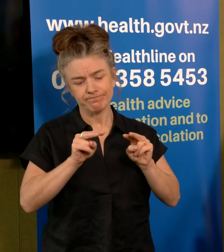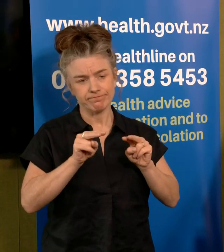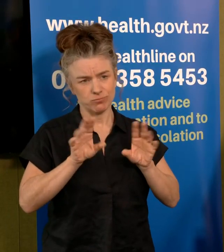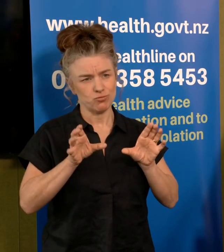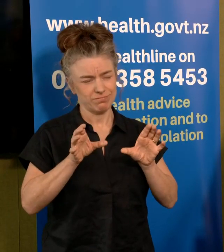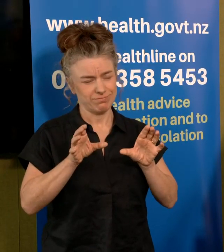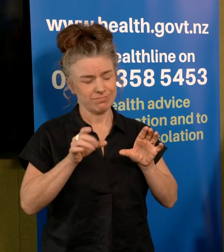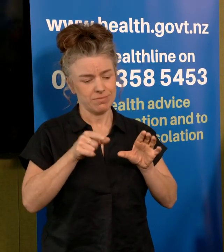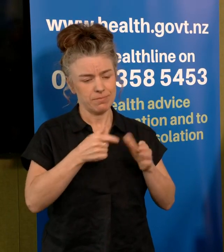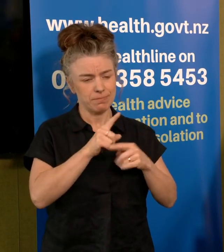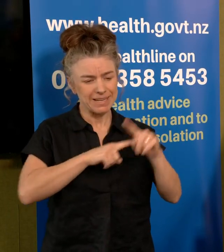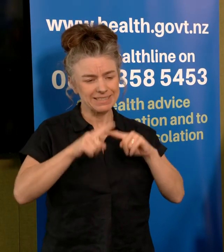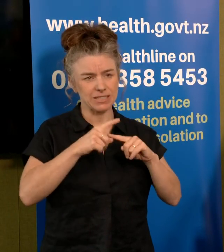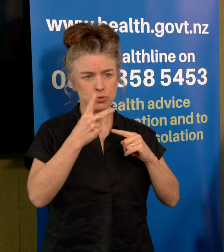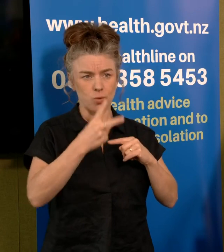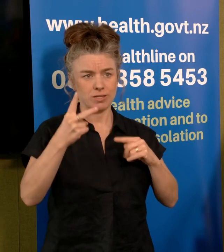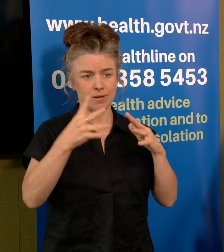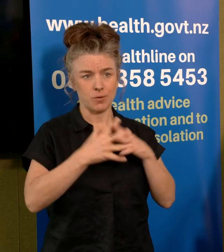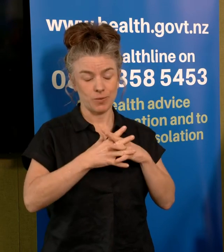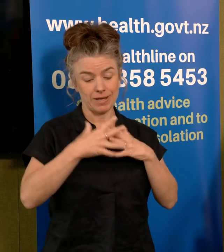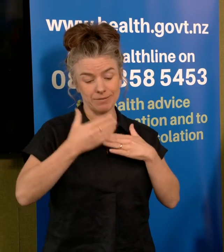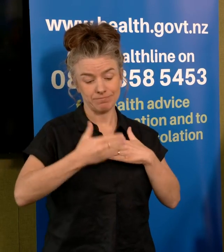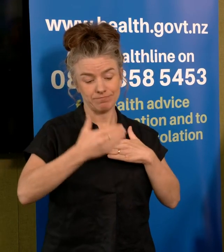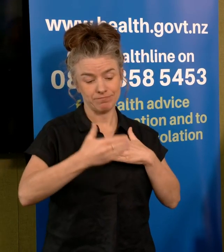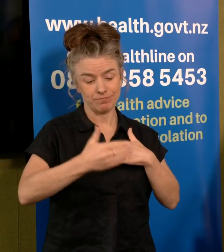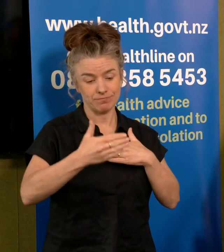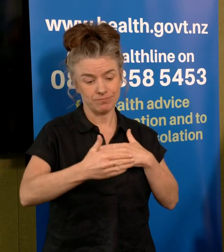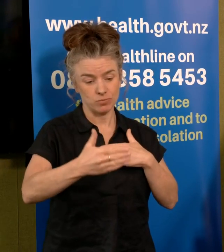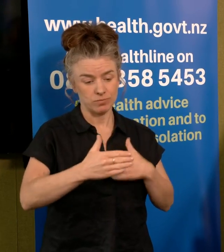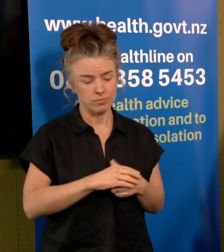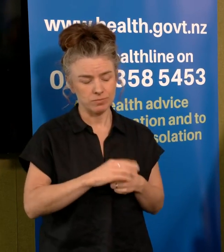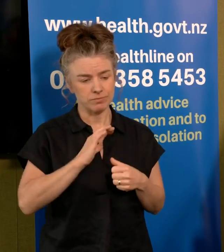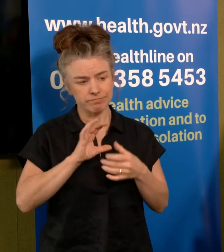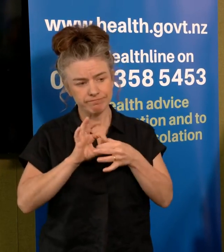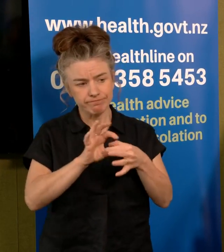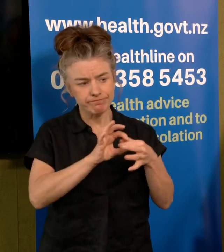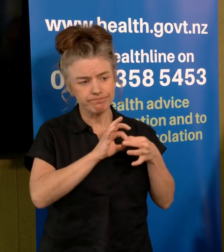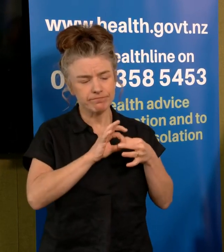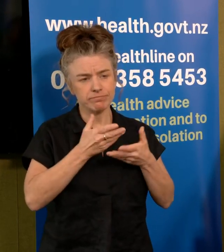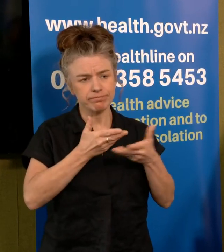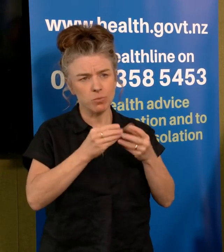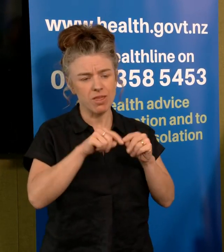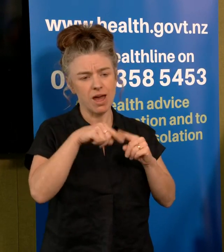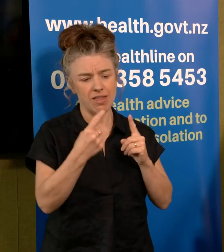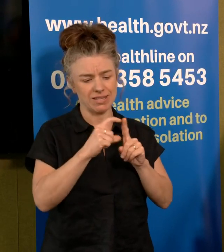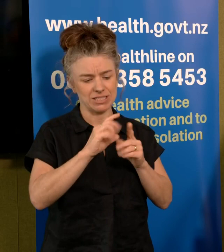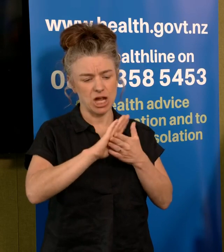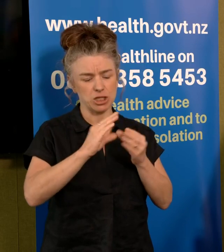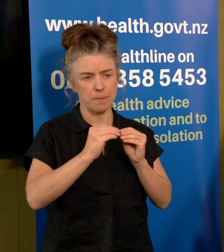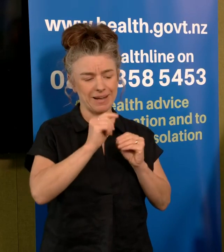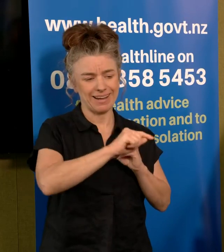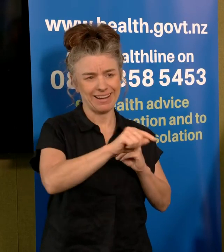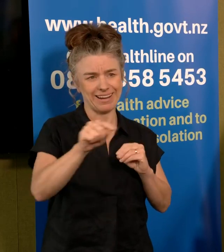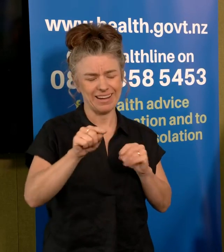week already, and in close communication with DHBs within our region, and trying to formulate